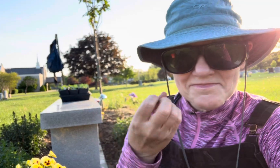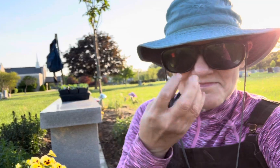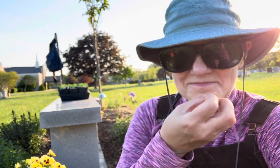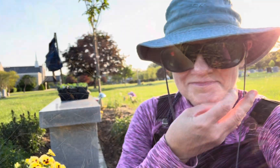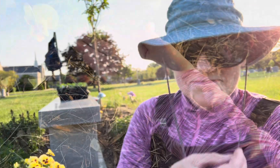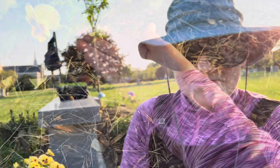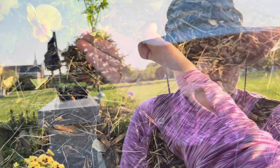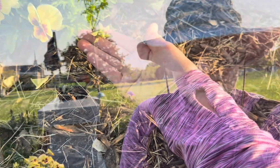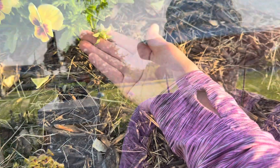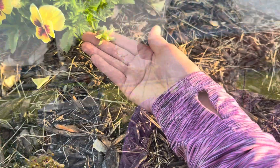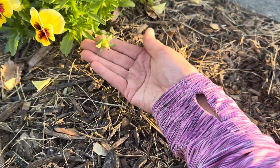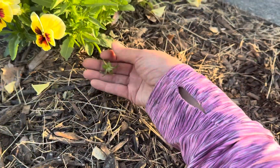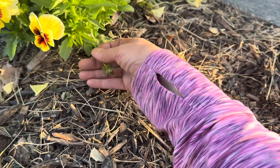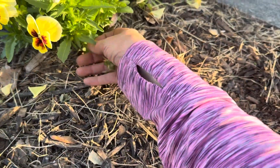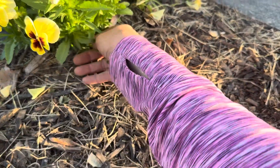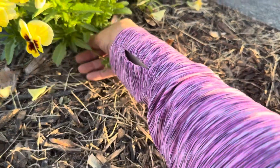to stop flowering.